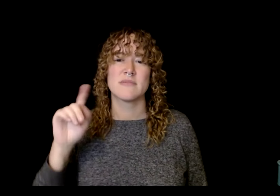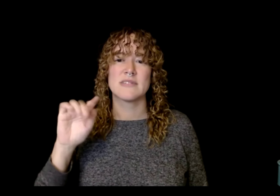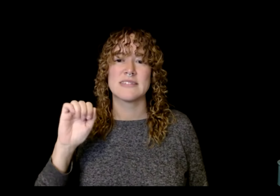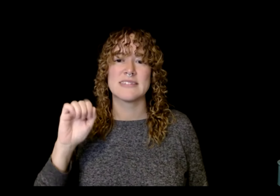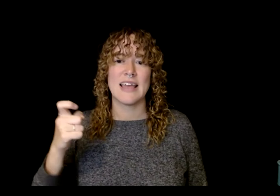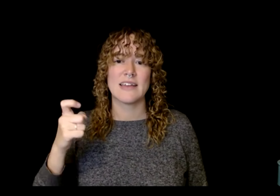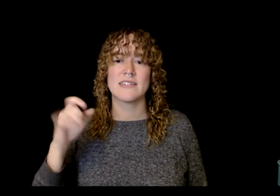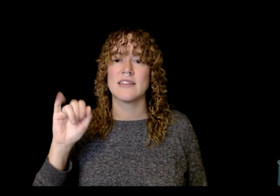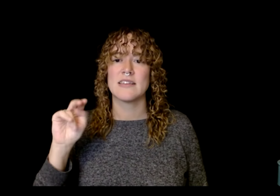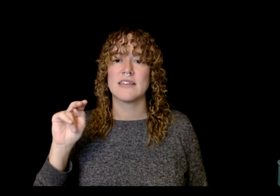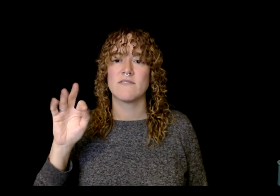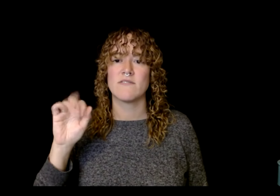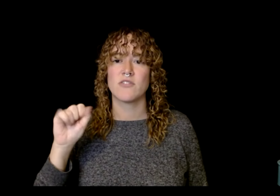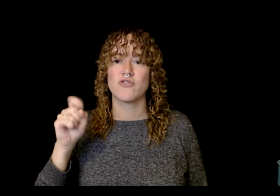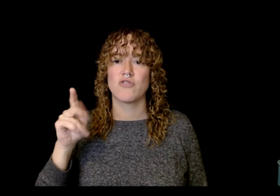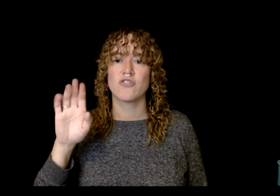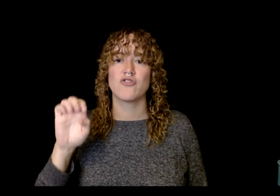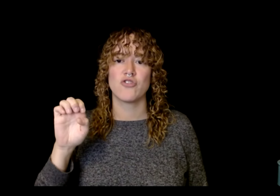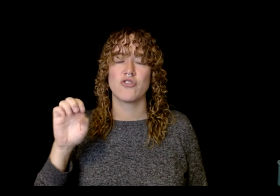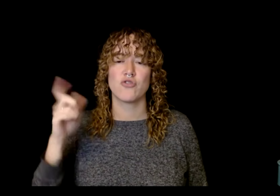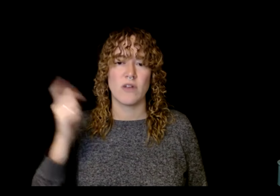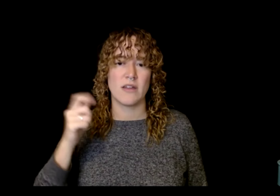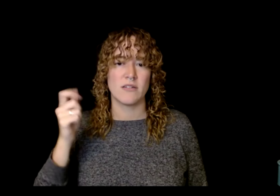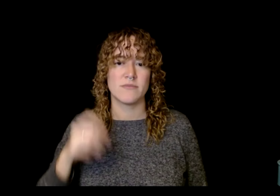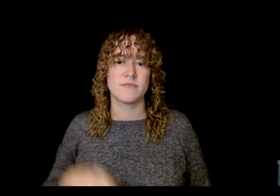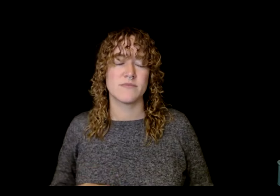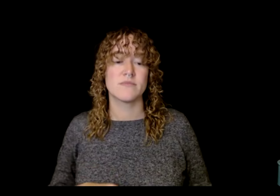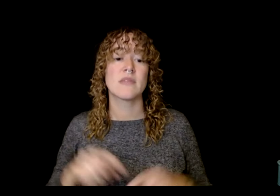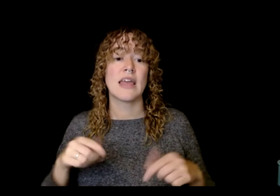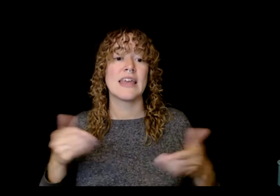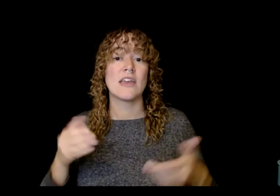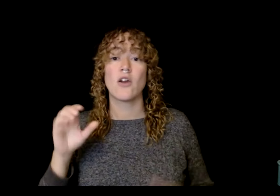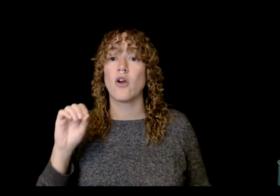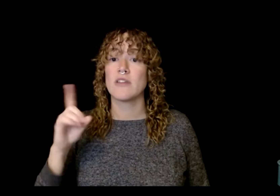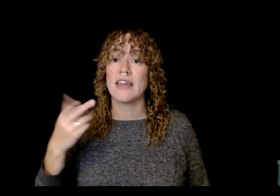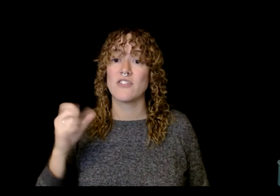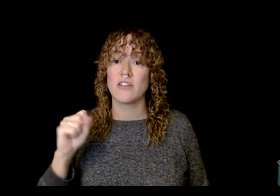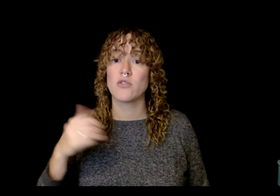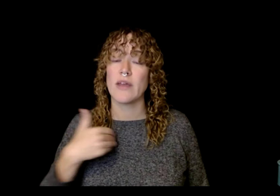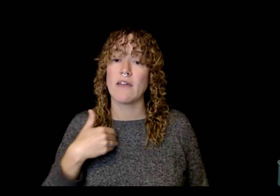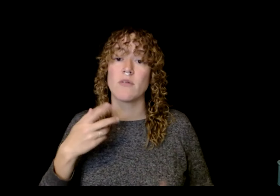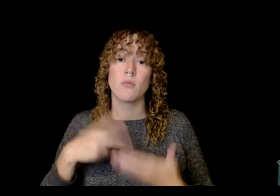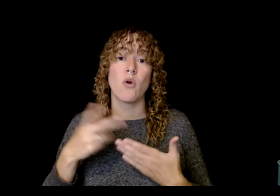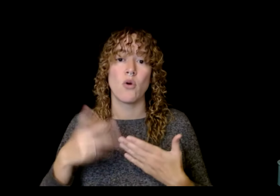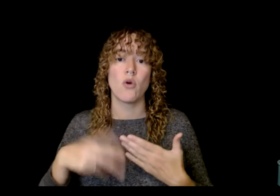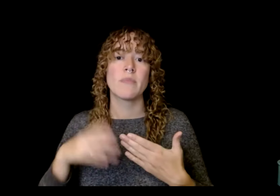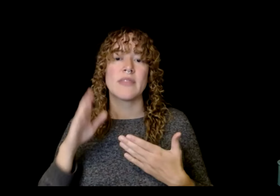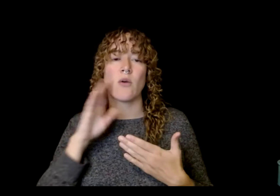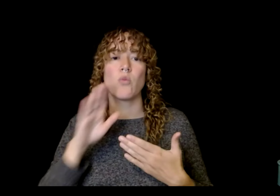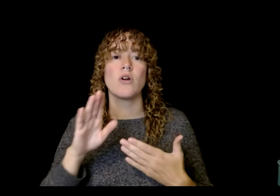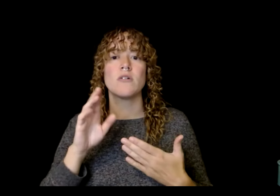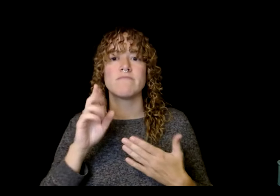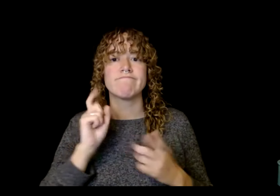grant. So we currently have a program at ODHS which grants funds to culturally